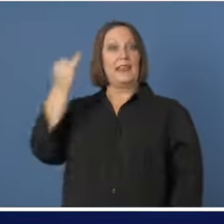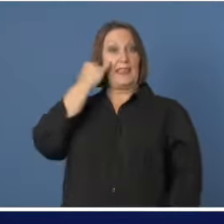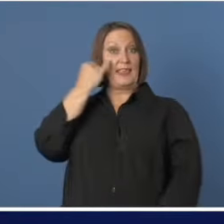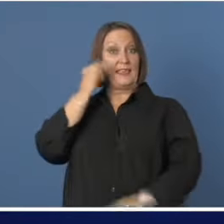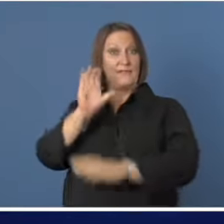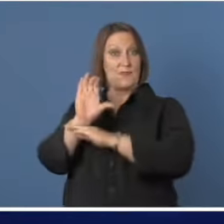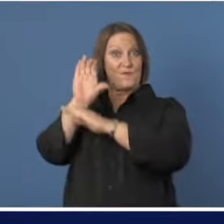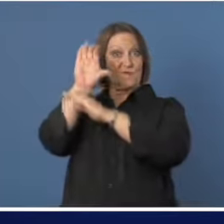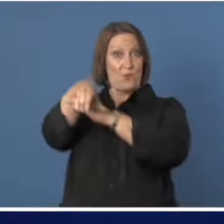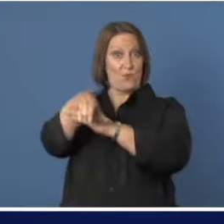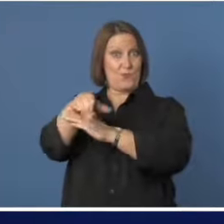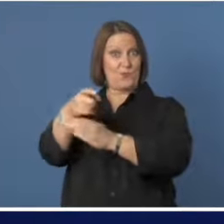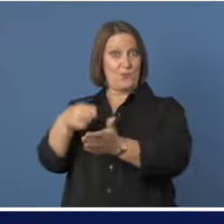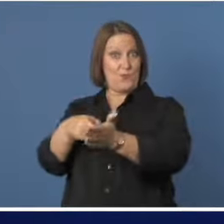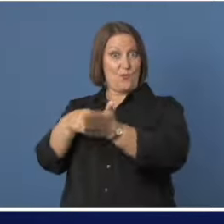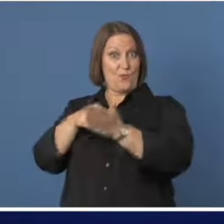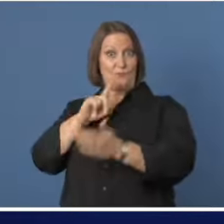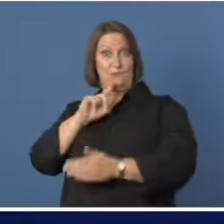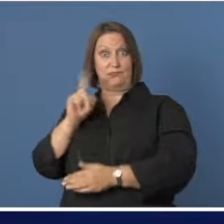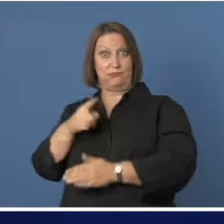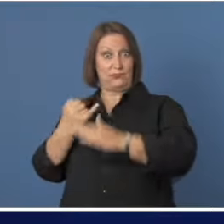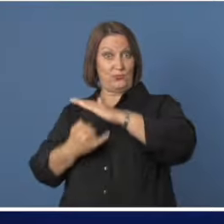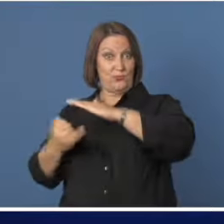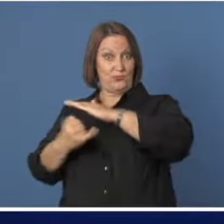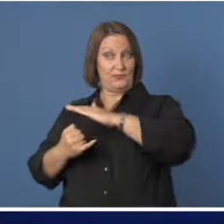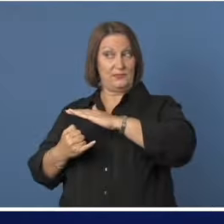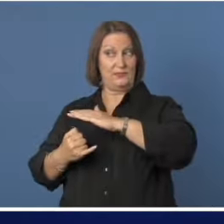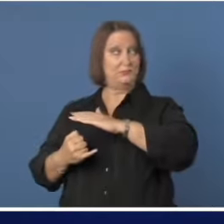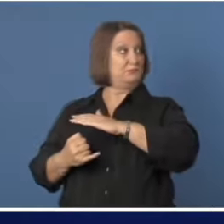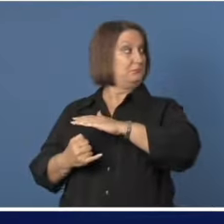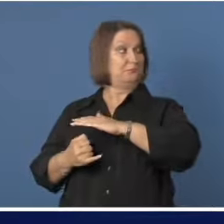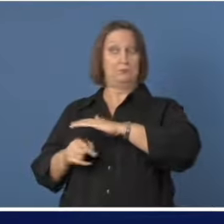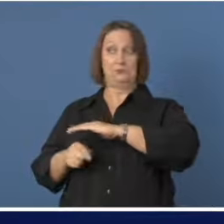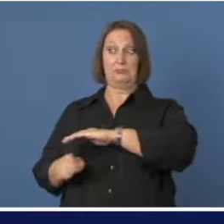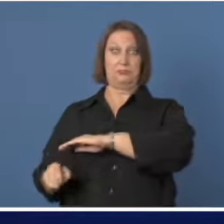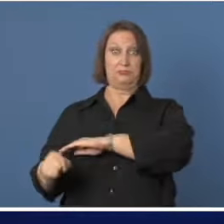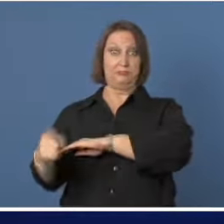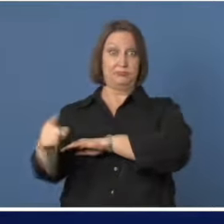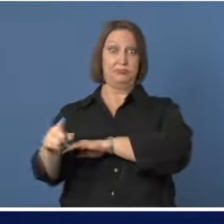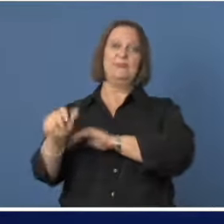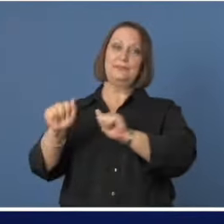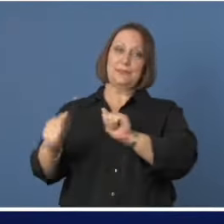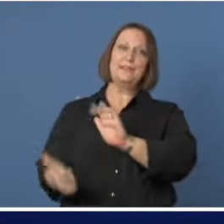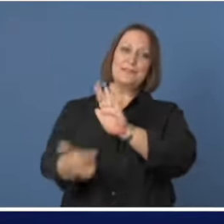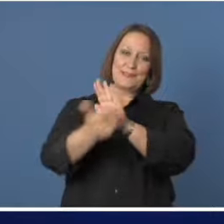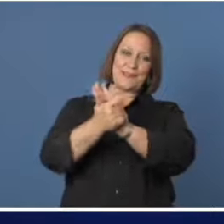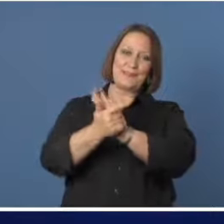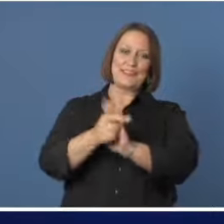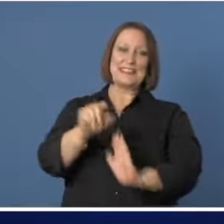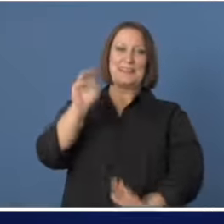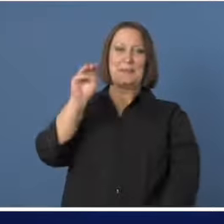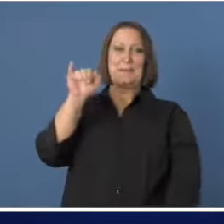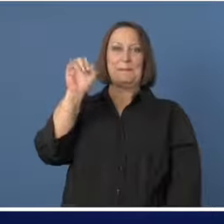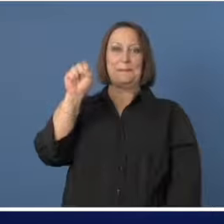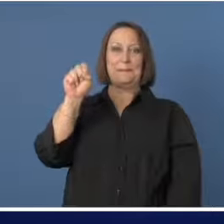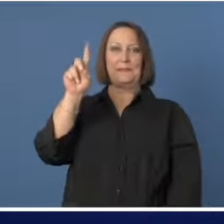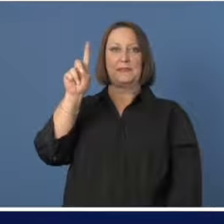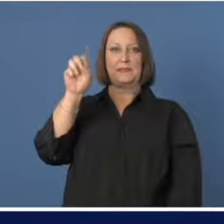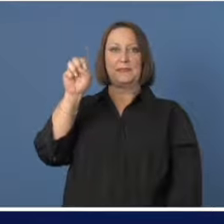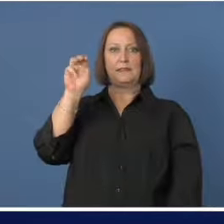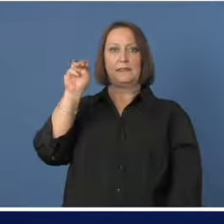Violation of federal quarantine rules and regulations constitutes a criminal misdemeanor,